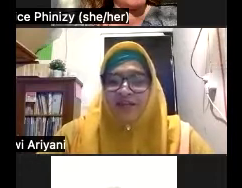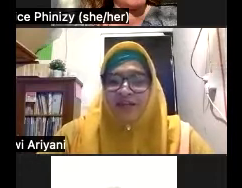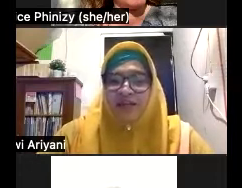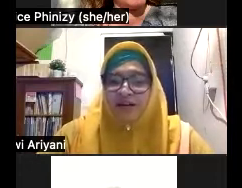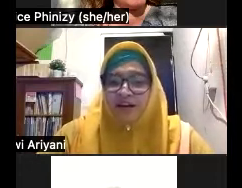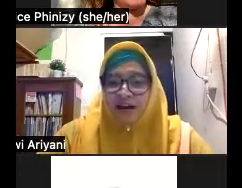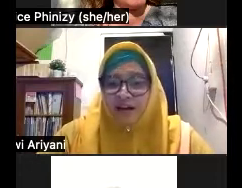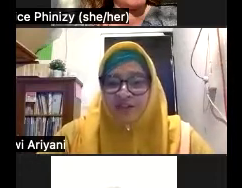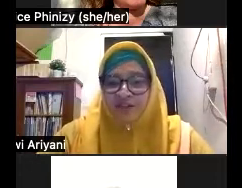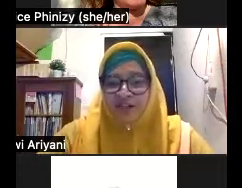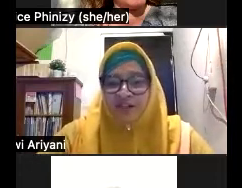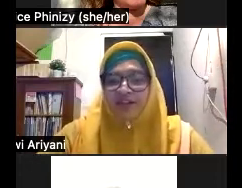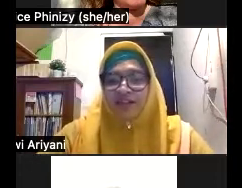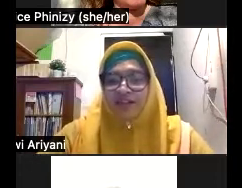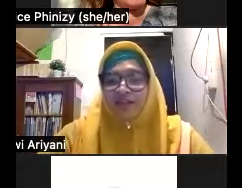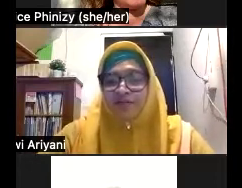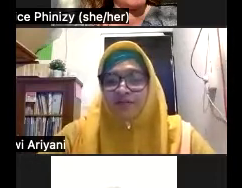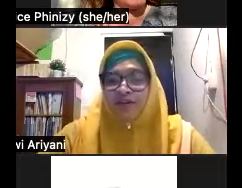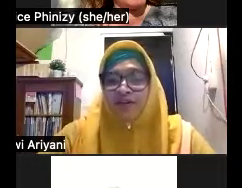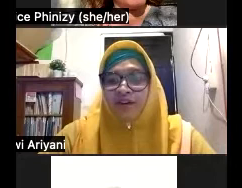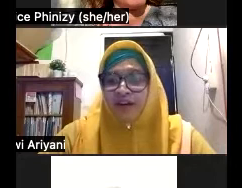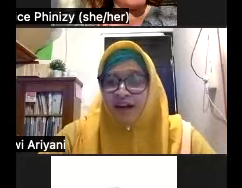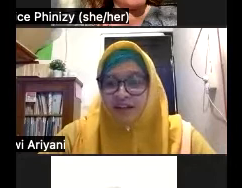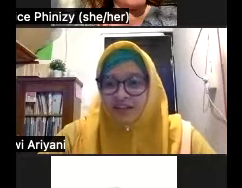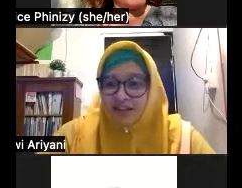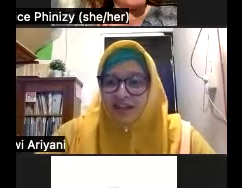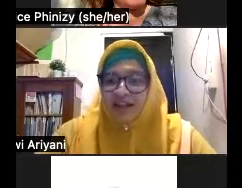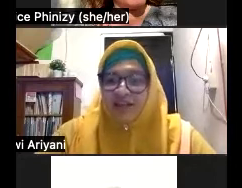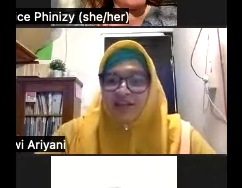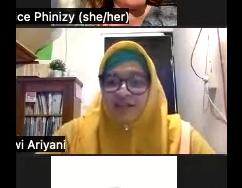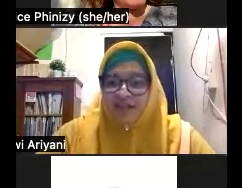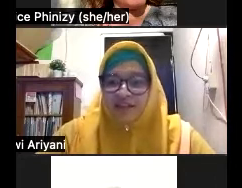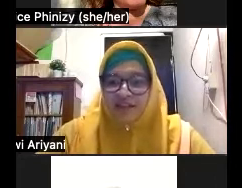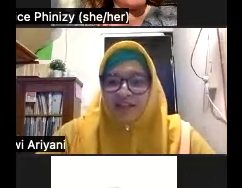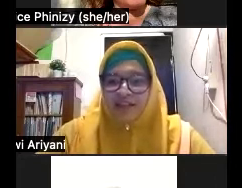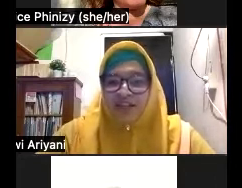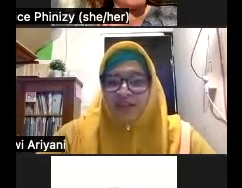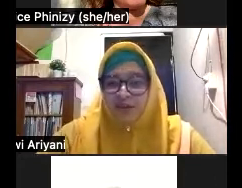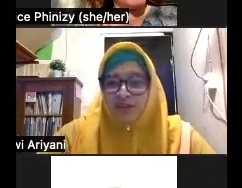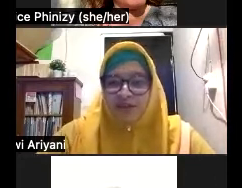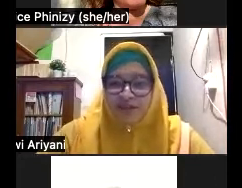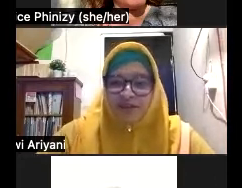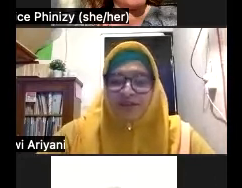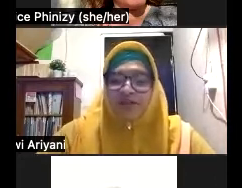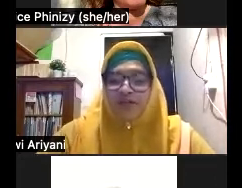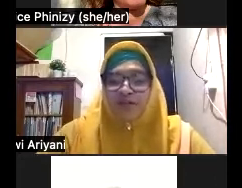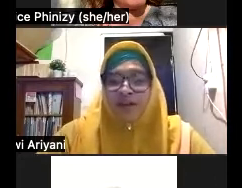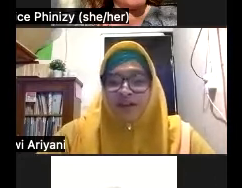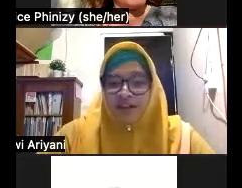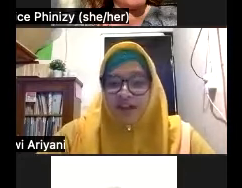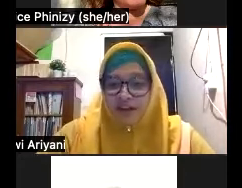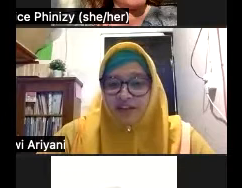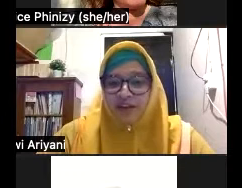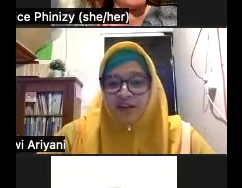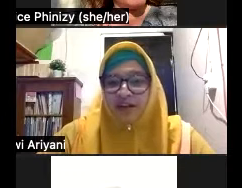And we also share the link for the card in French in the chat box. For